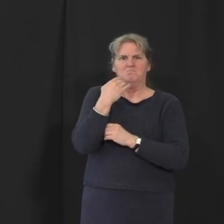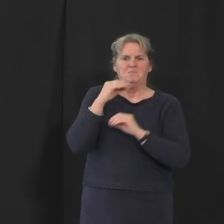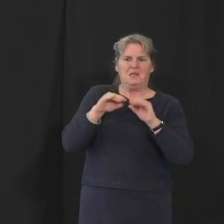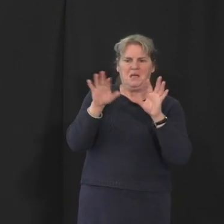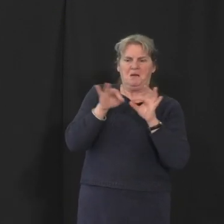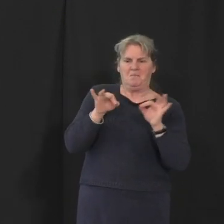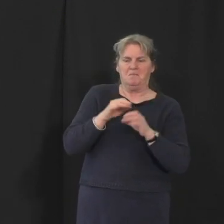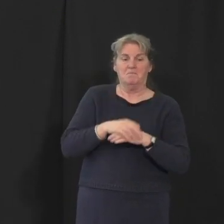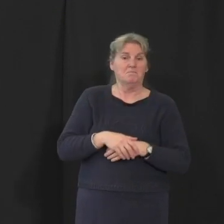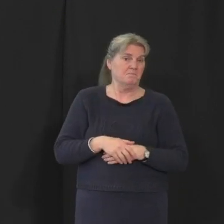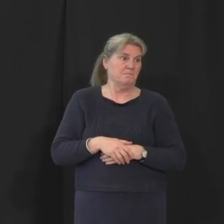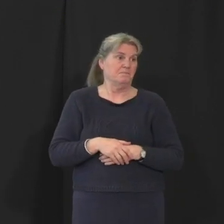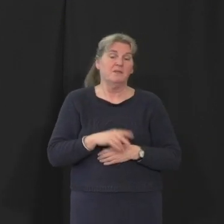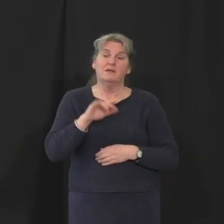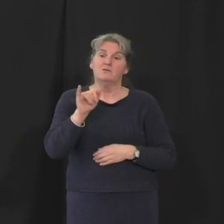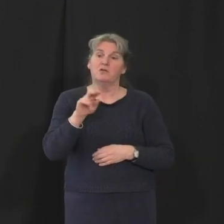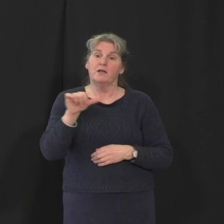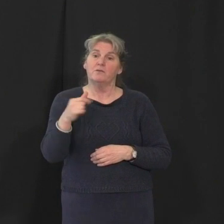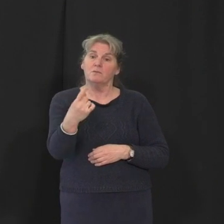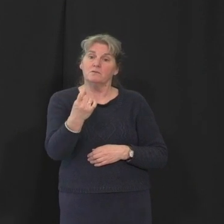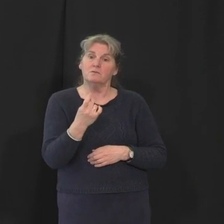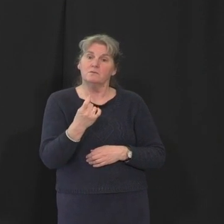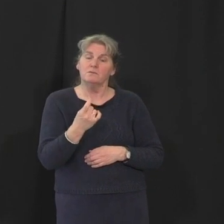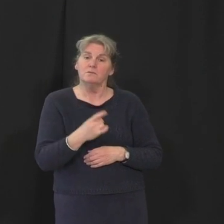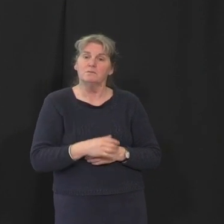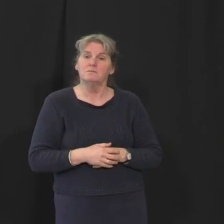Jane, do you have another question?